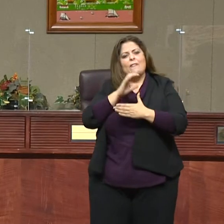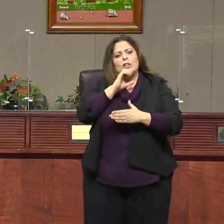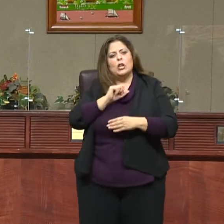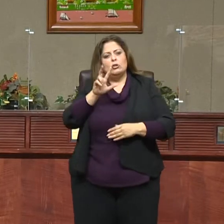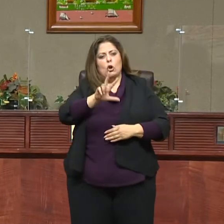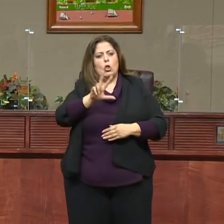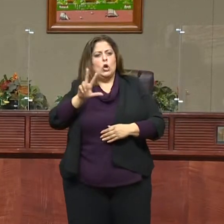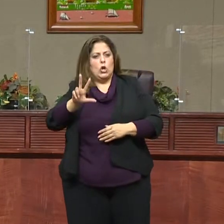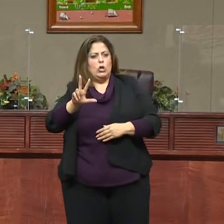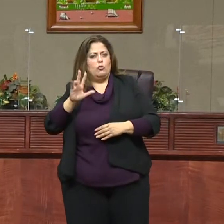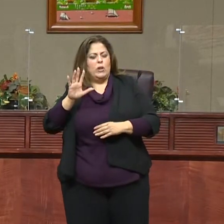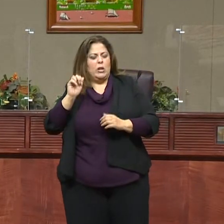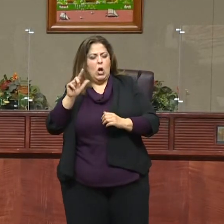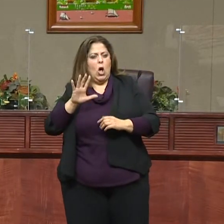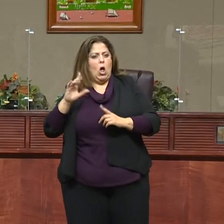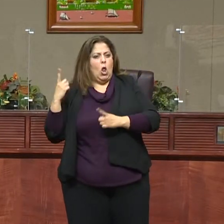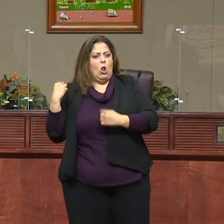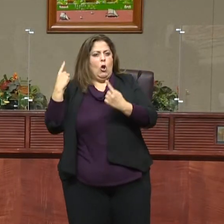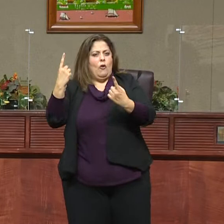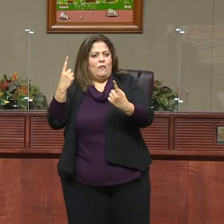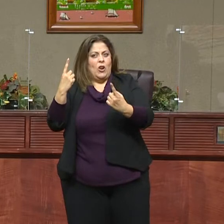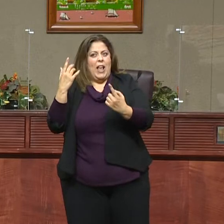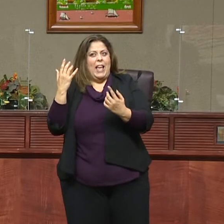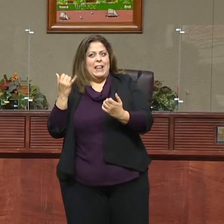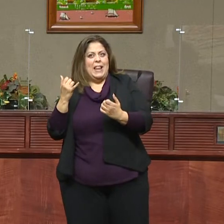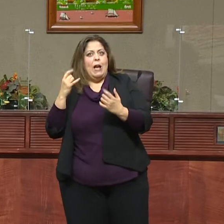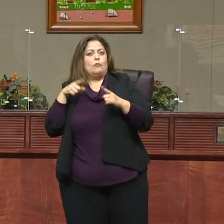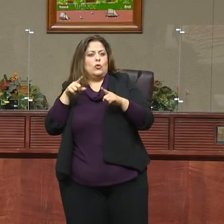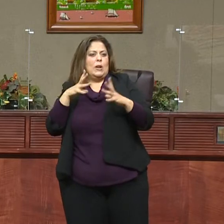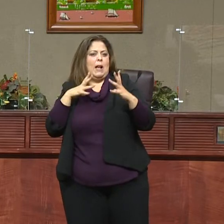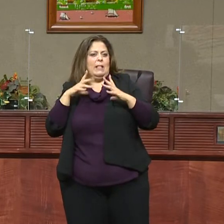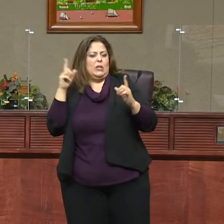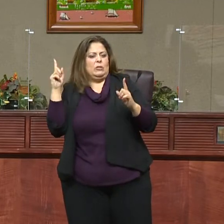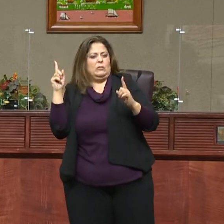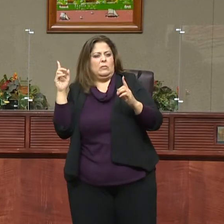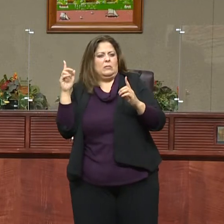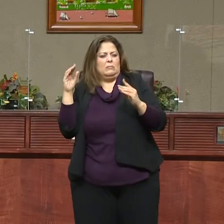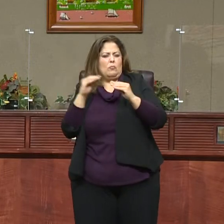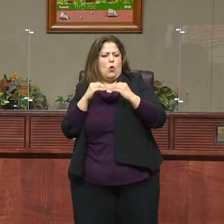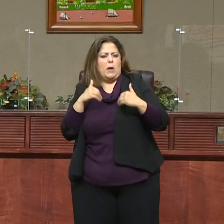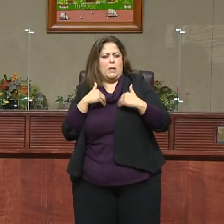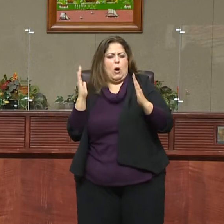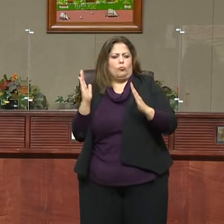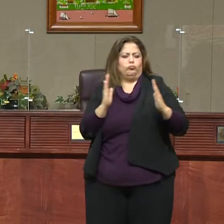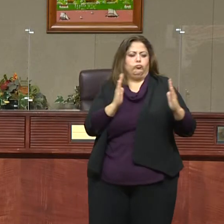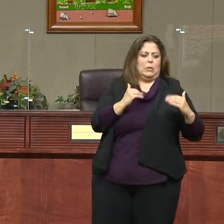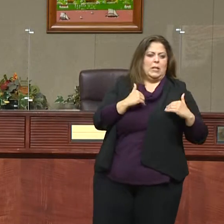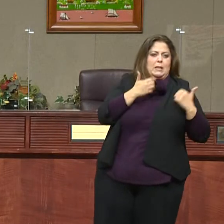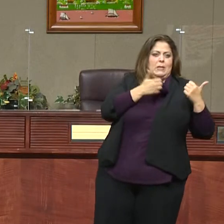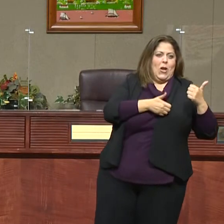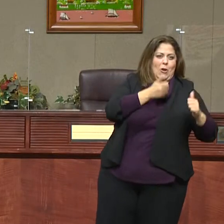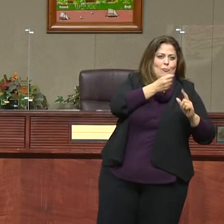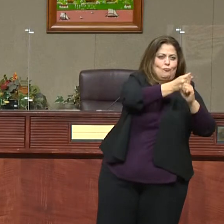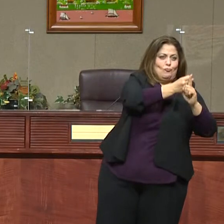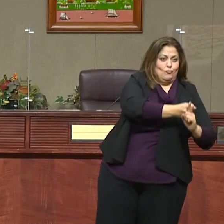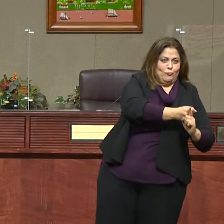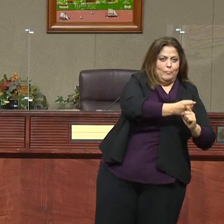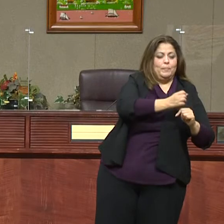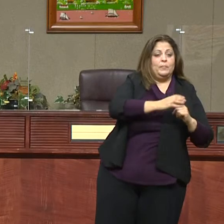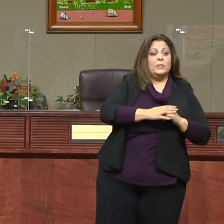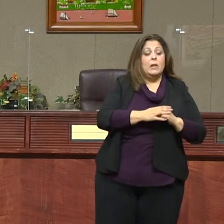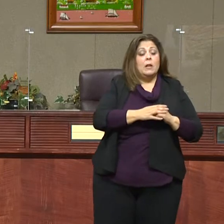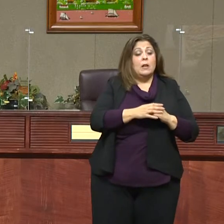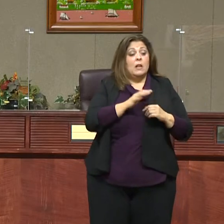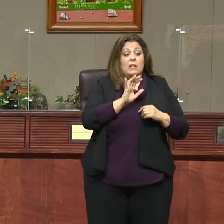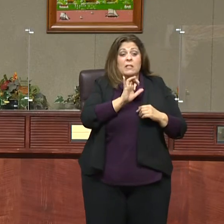slight increase in younger, or a slight decrease younger during the holiday season. So we know that this particular age